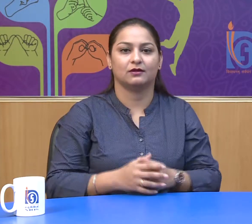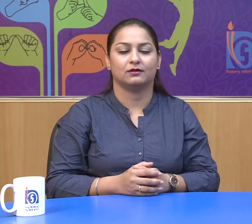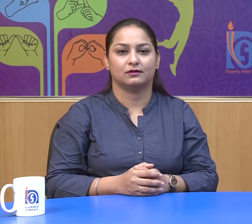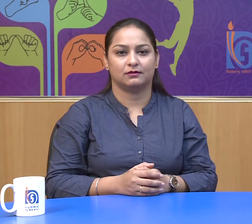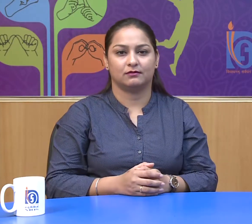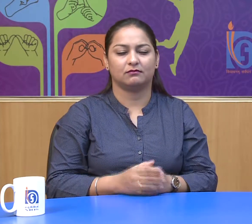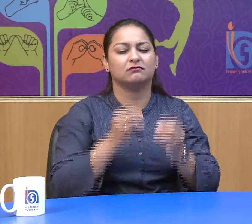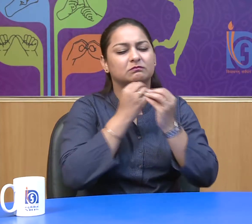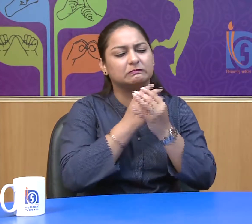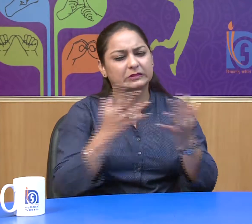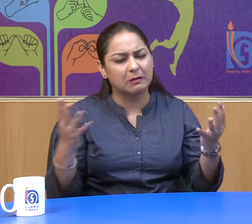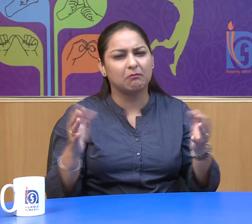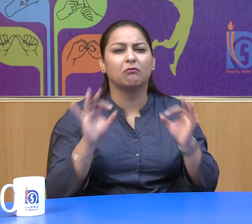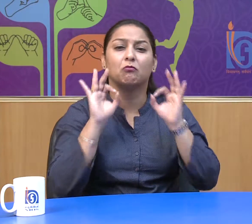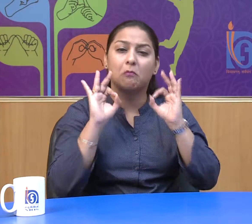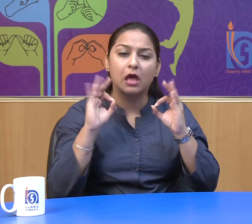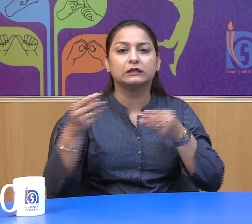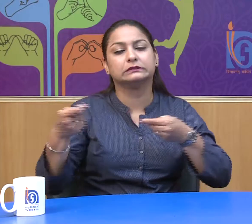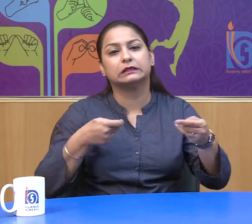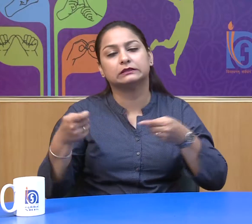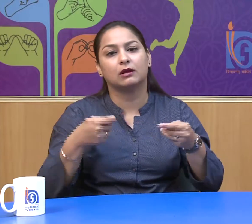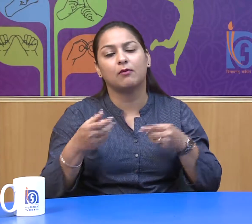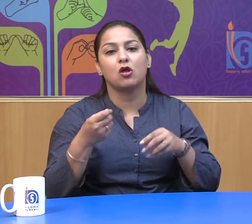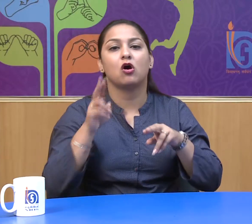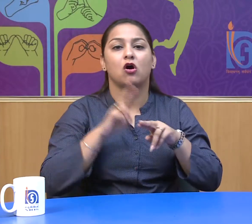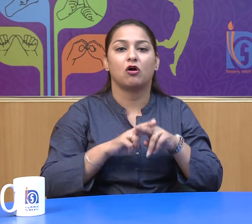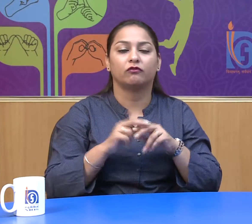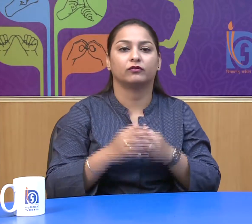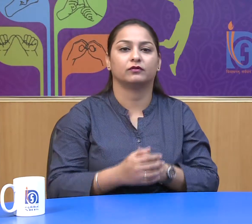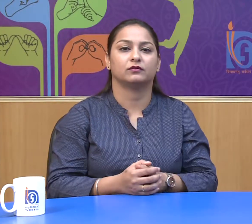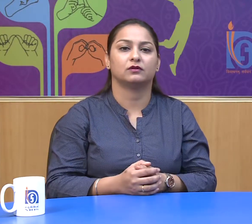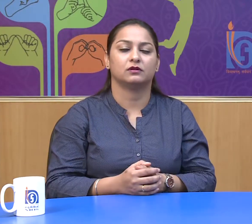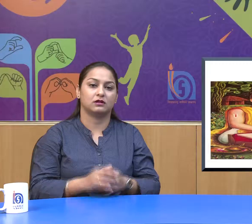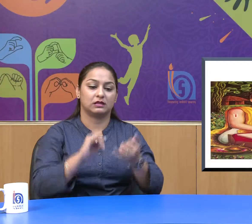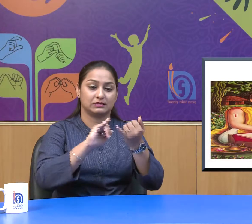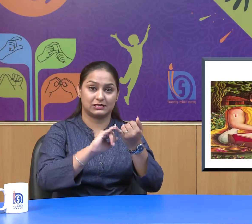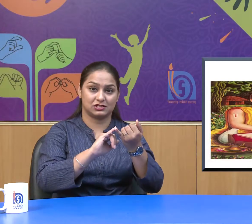Some of the best example of Saguna Bhagats were Tulsidas,